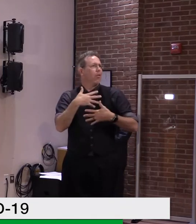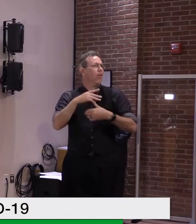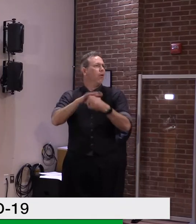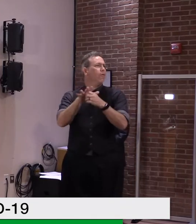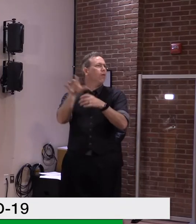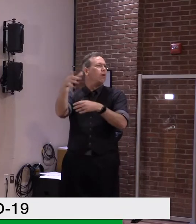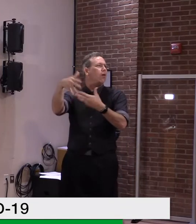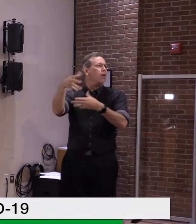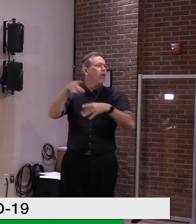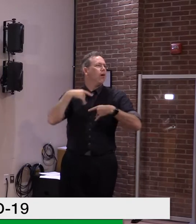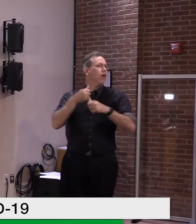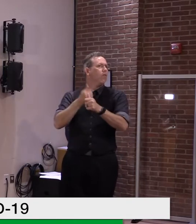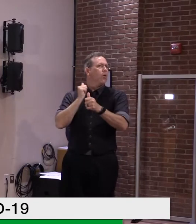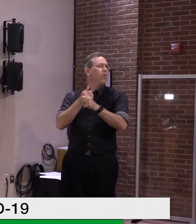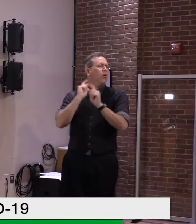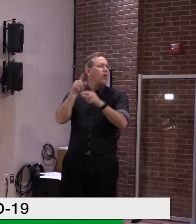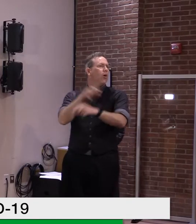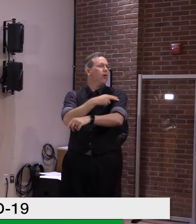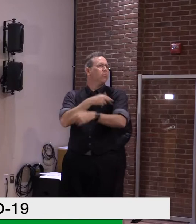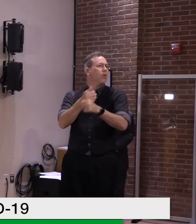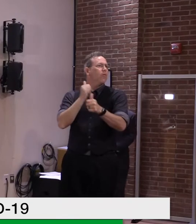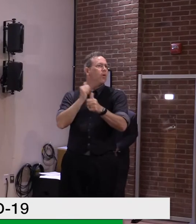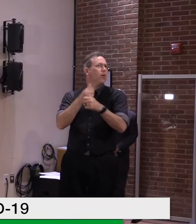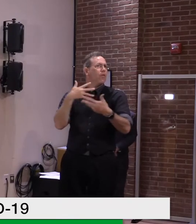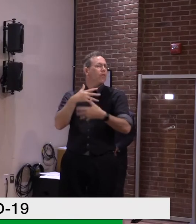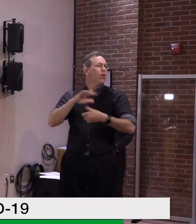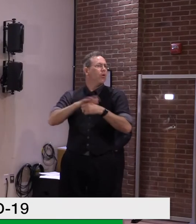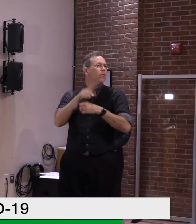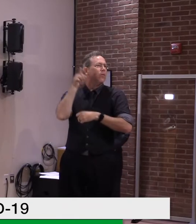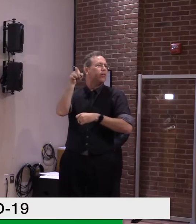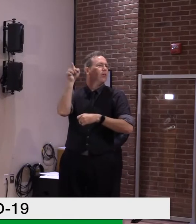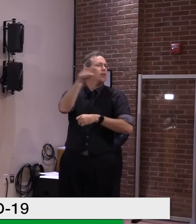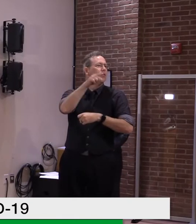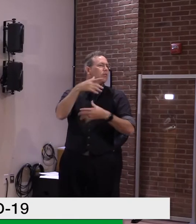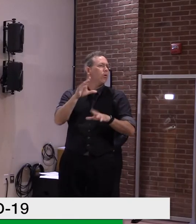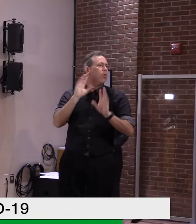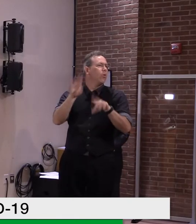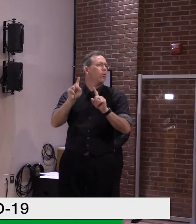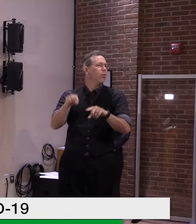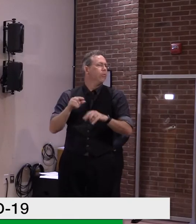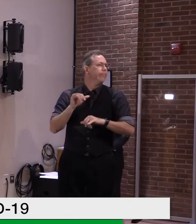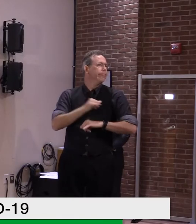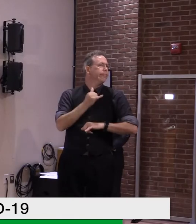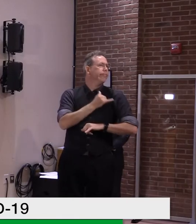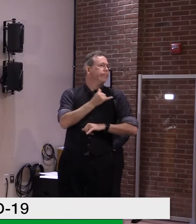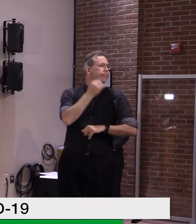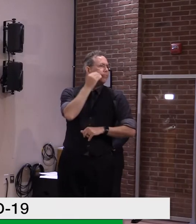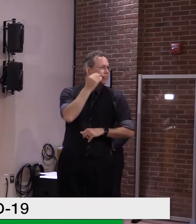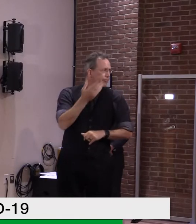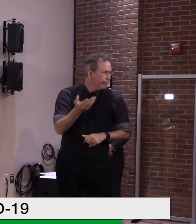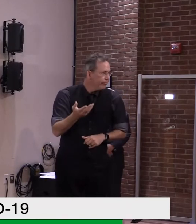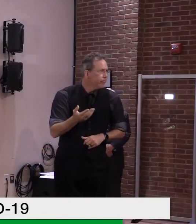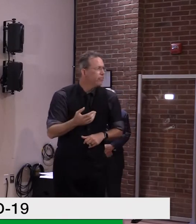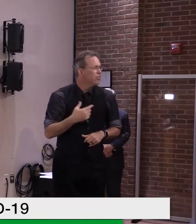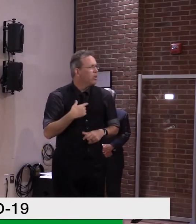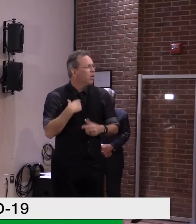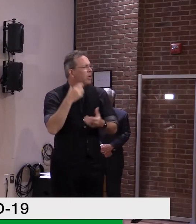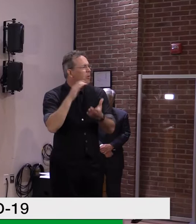that the research, and it's probably pretty intuitive to realize that when people were